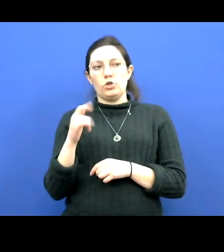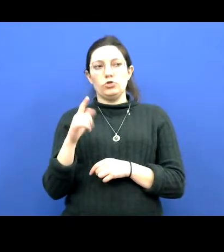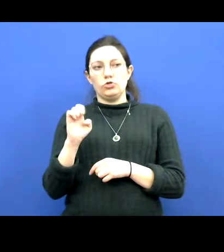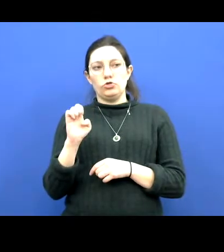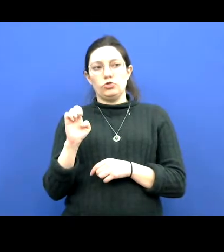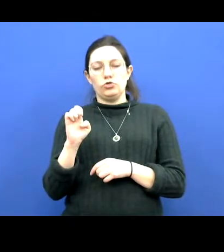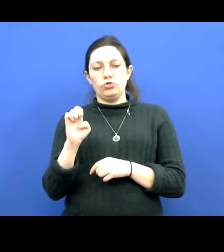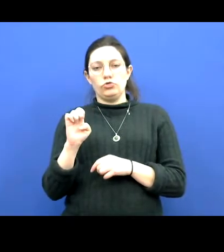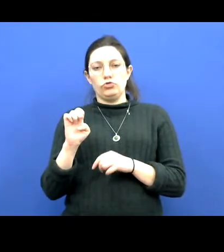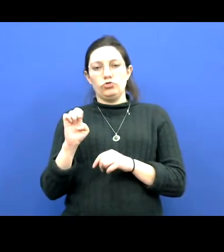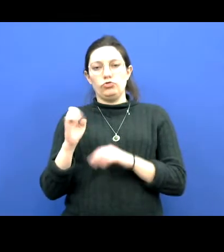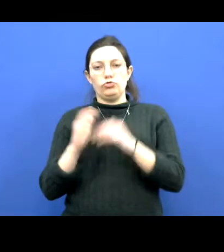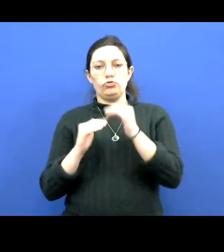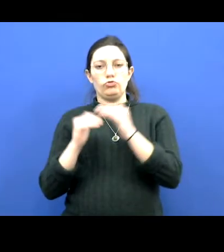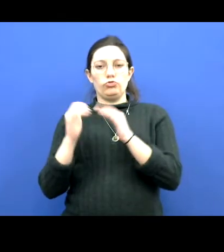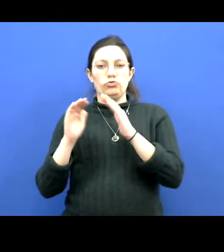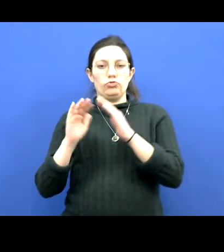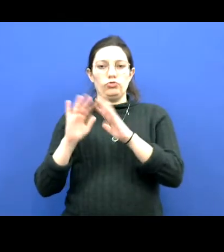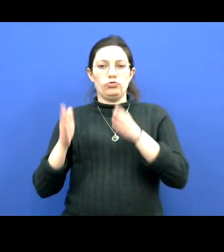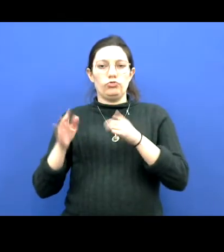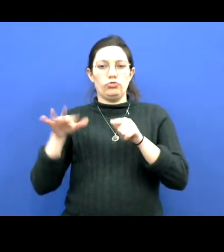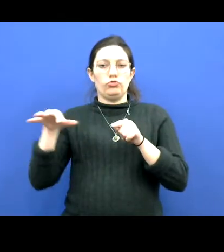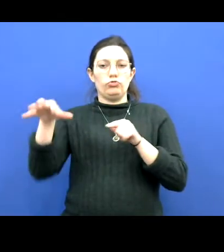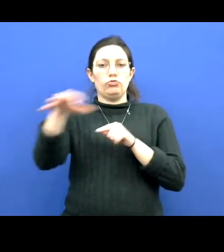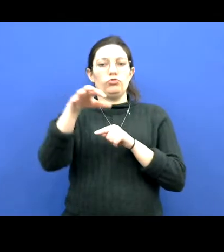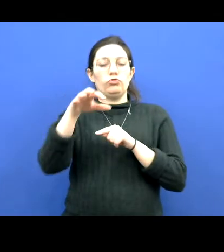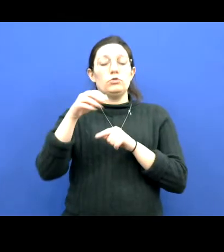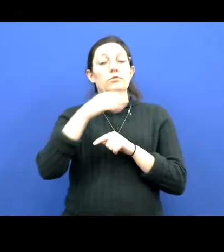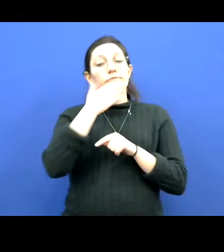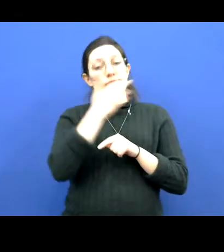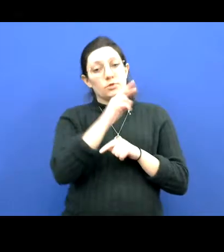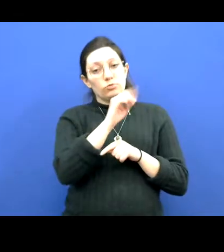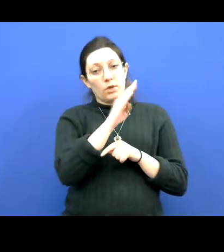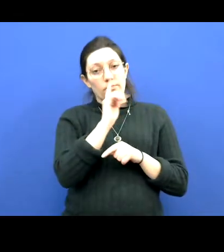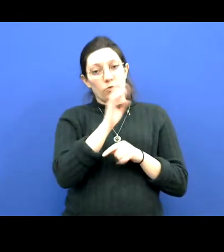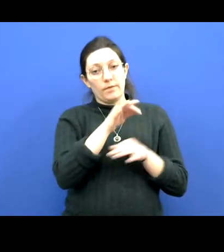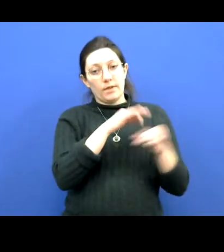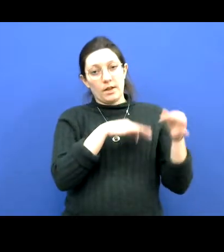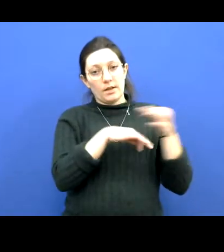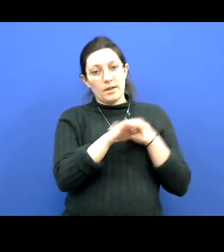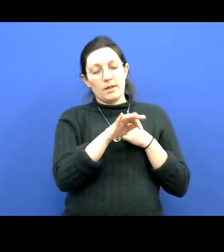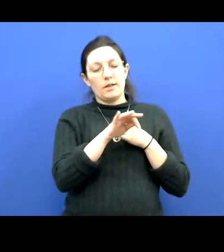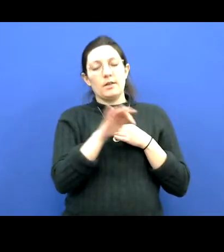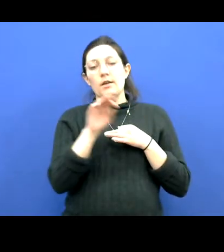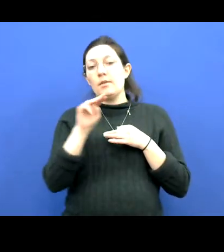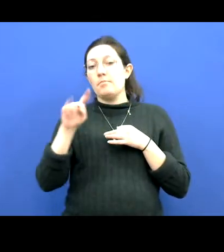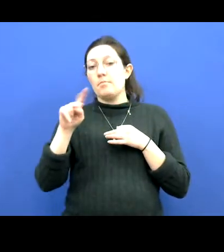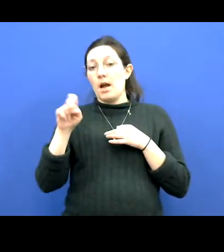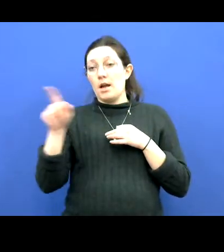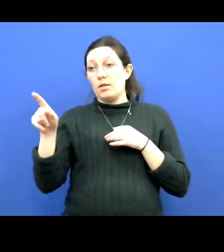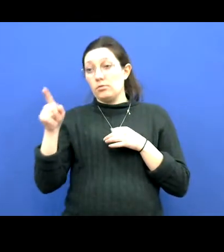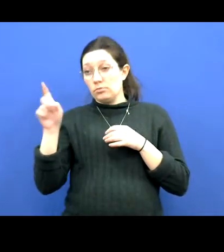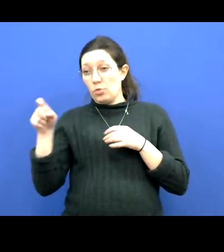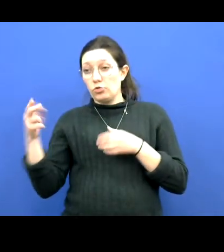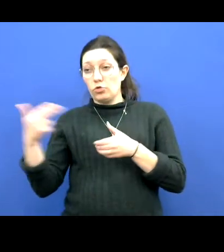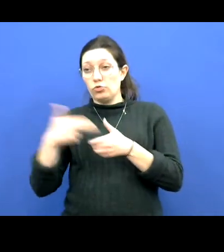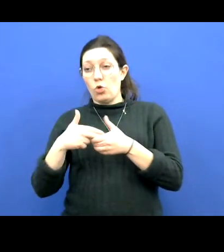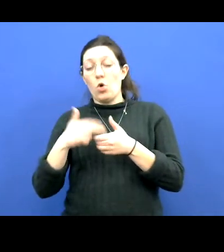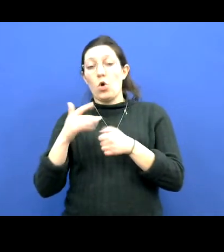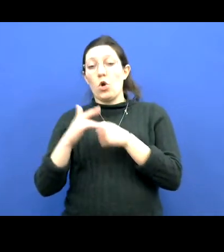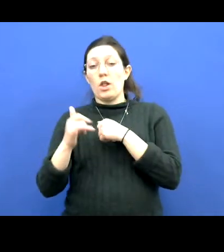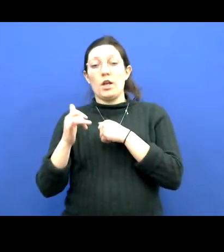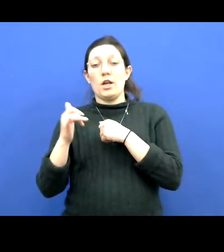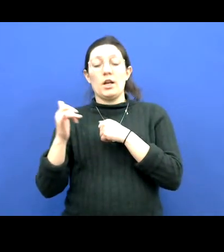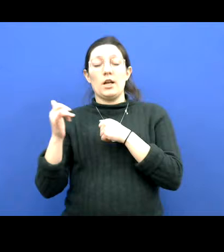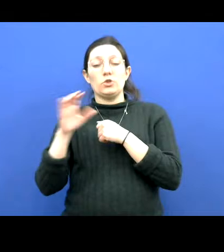thank Rob for filling in. Mike Stafford was going to be on virtually, but something changed at the last minute and he was unable to get on.